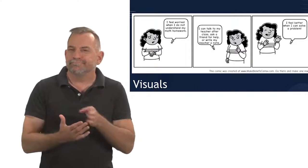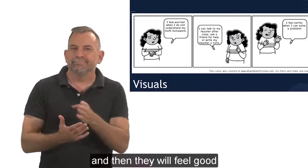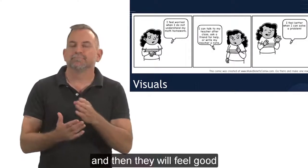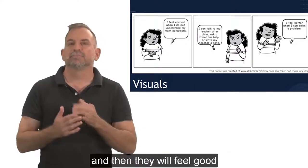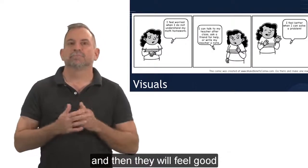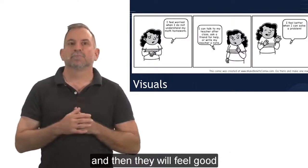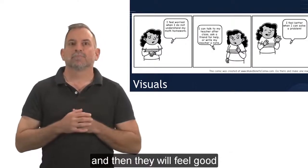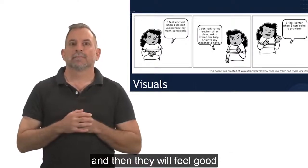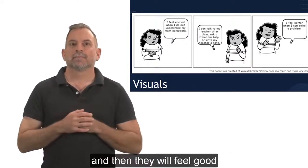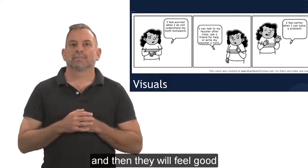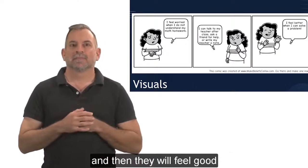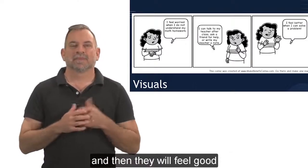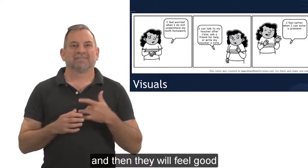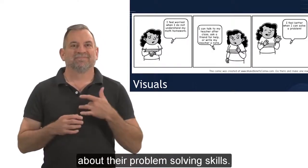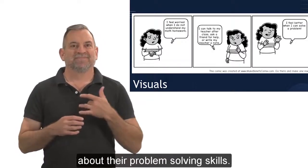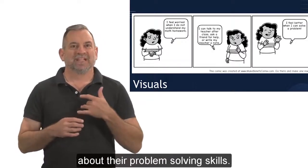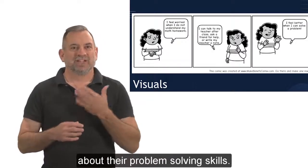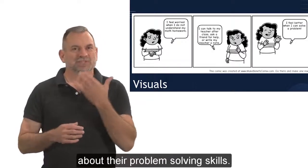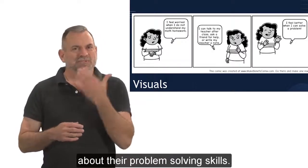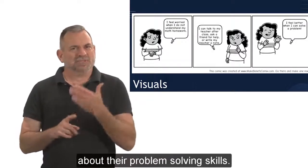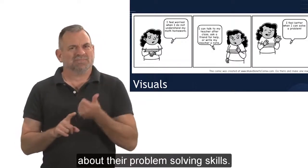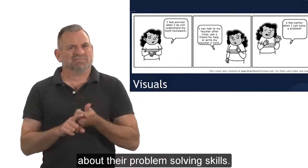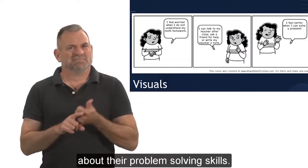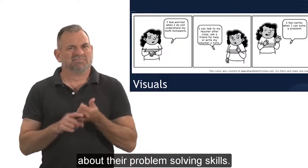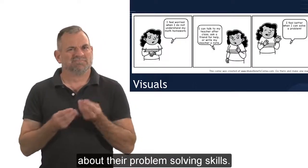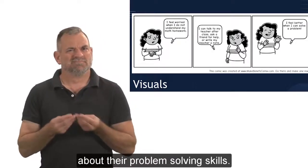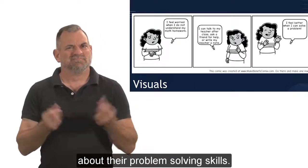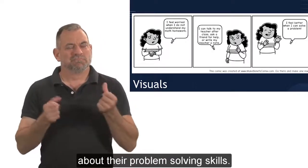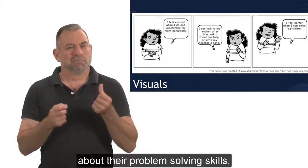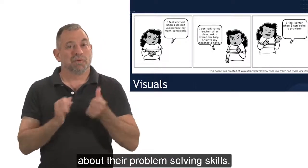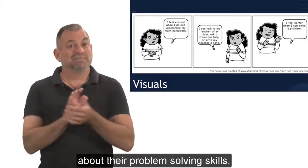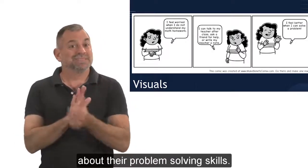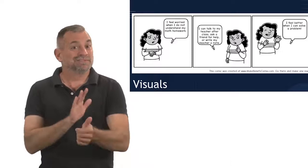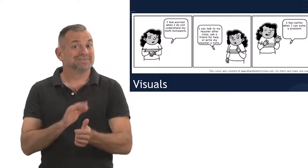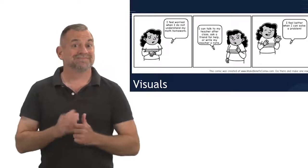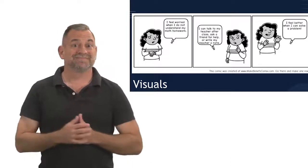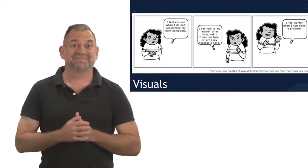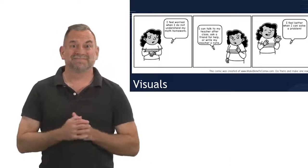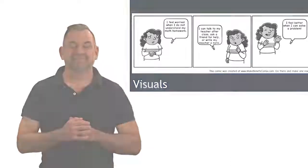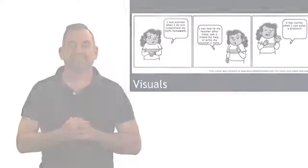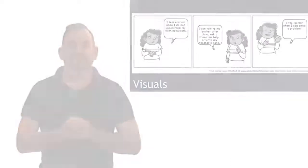and then they will feel good about their problem-solving skills.